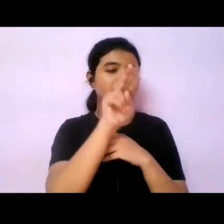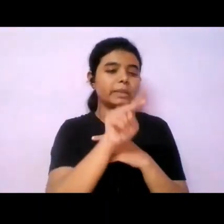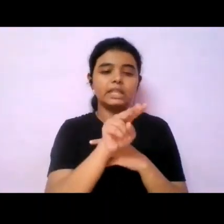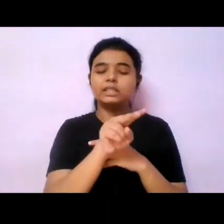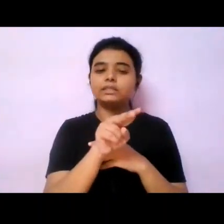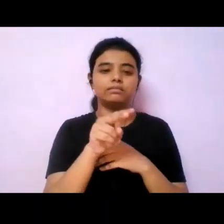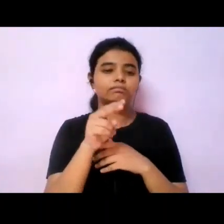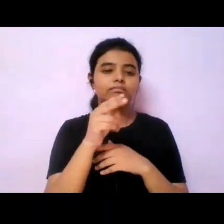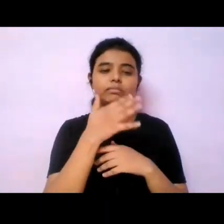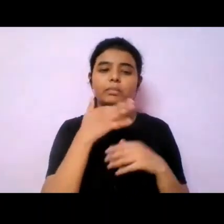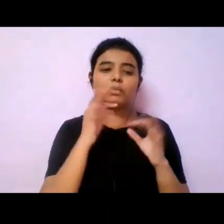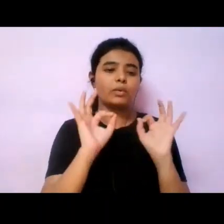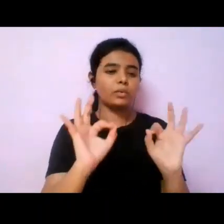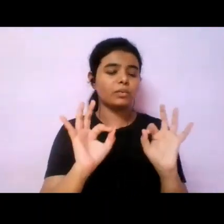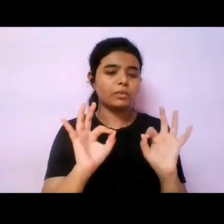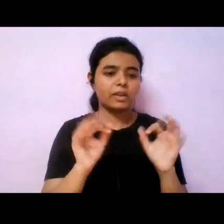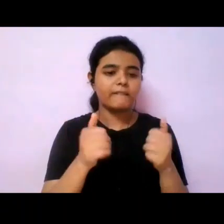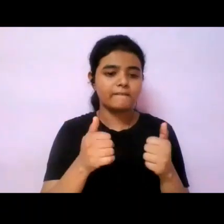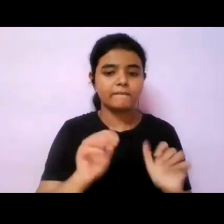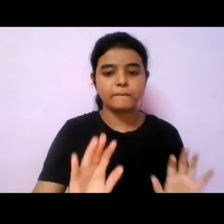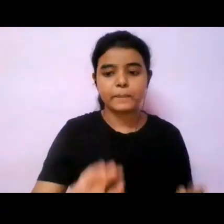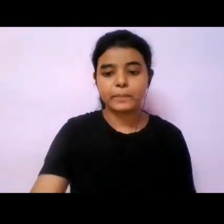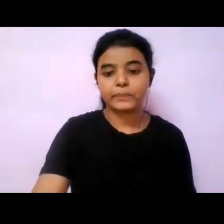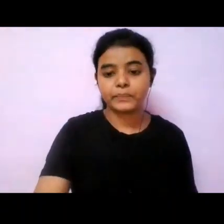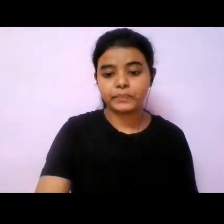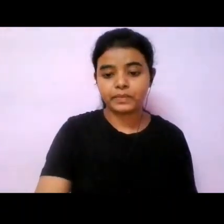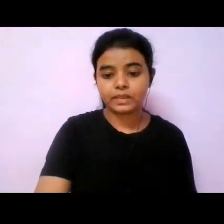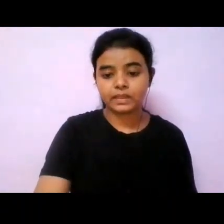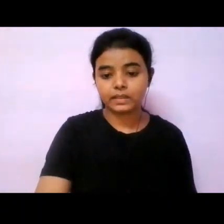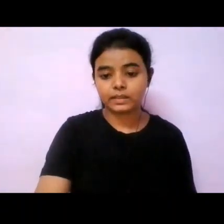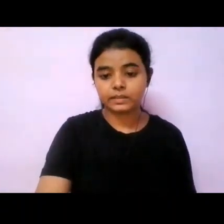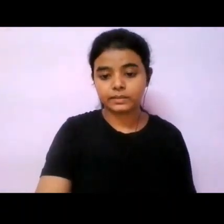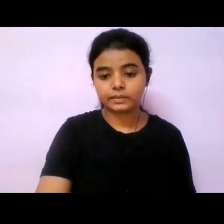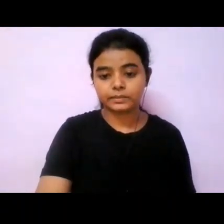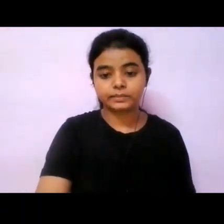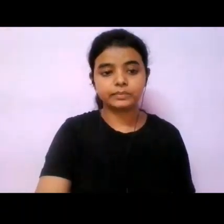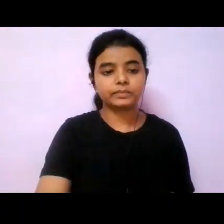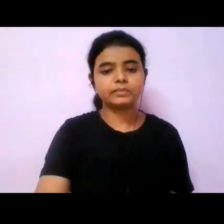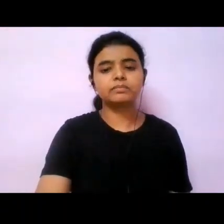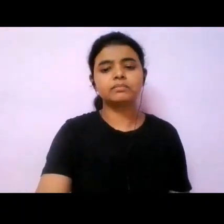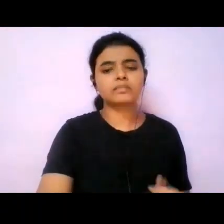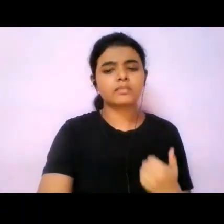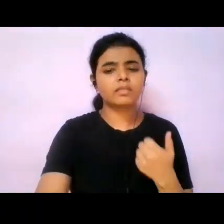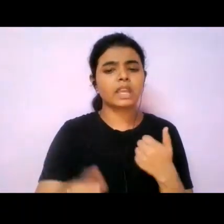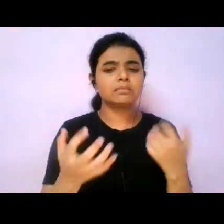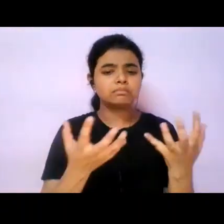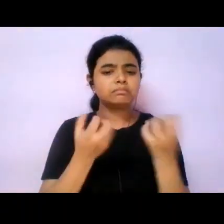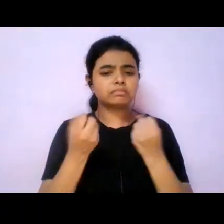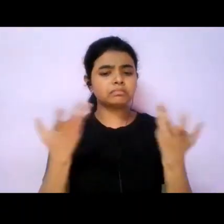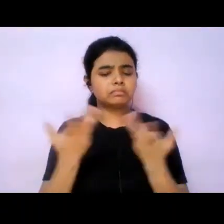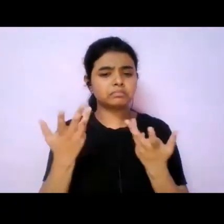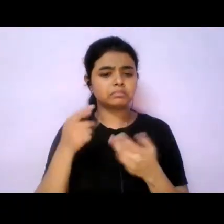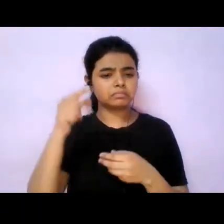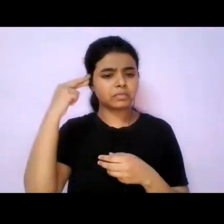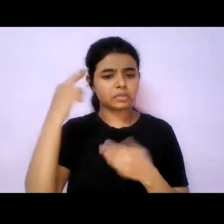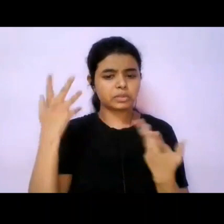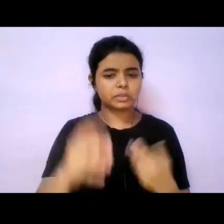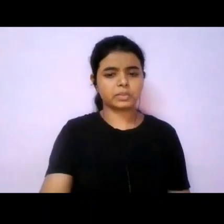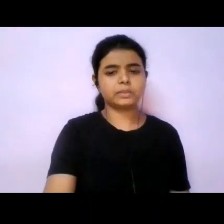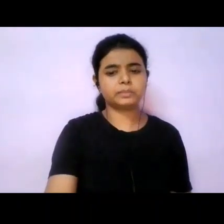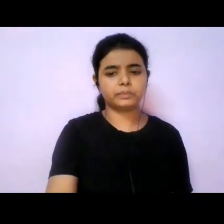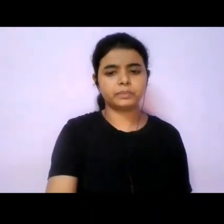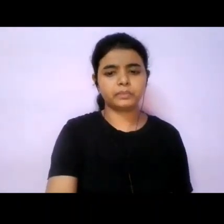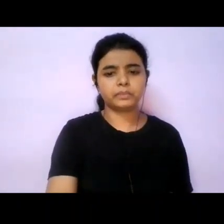first place. So the reason to buy the latest iPhone is not to give more money to